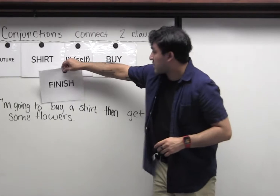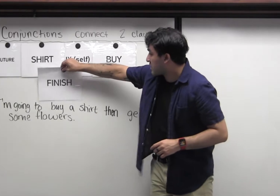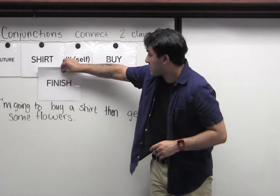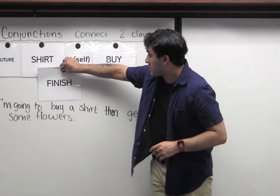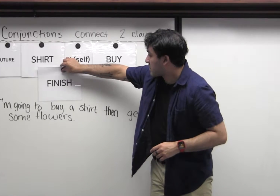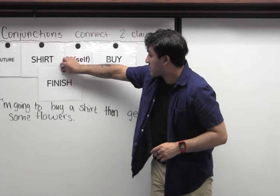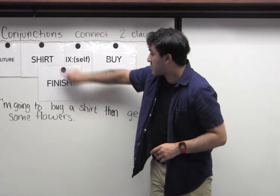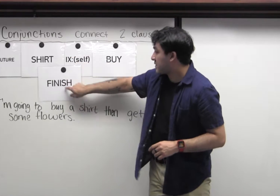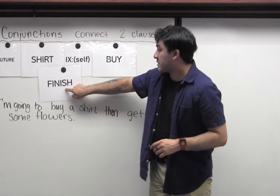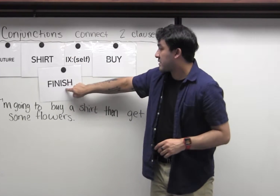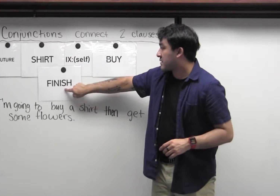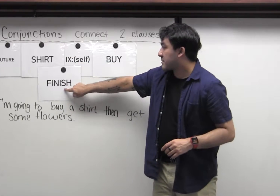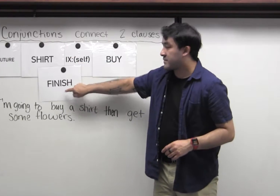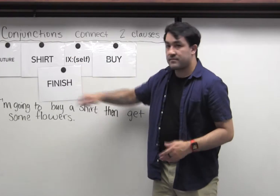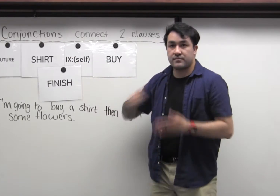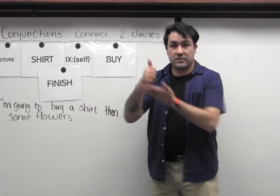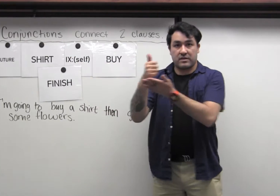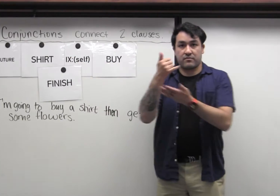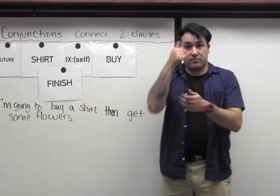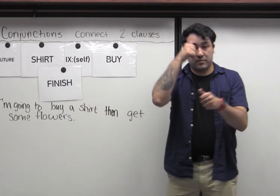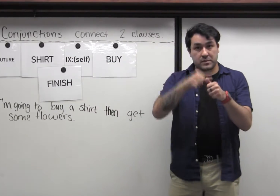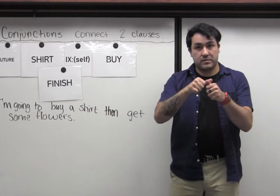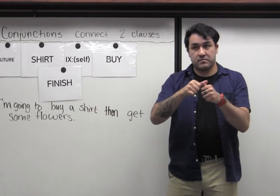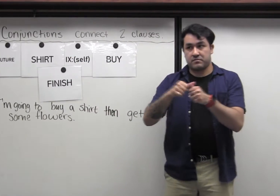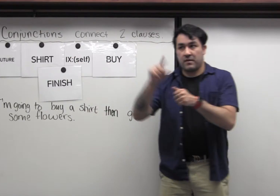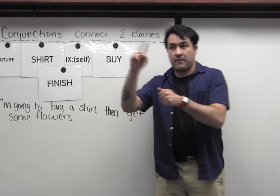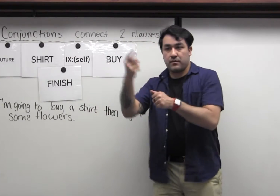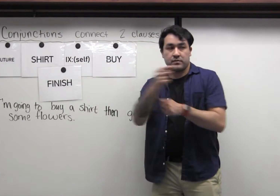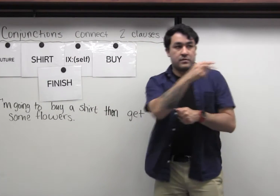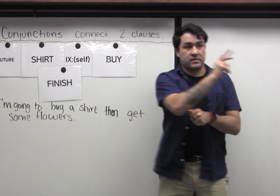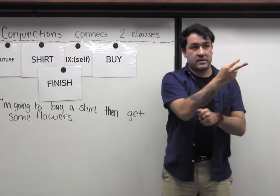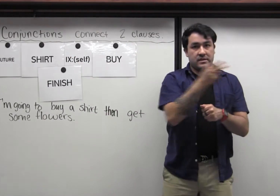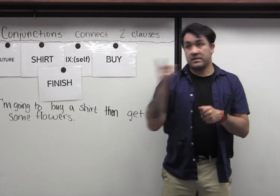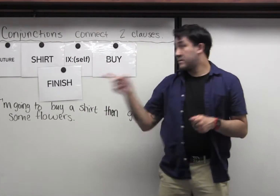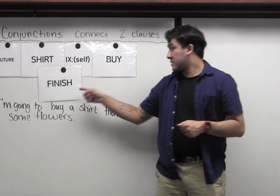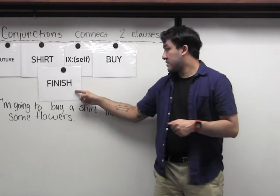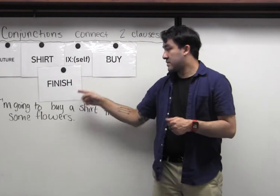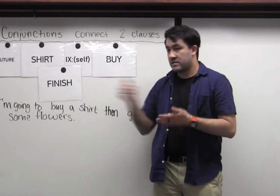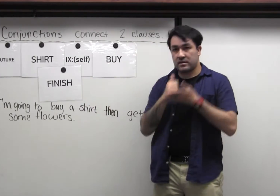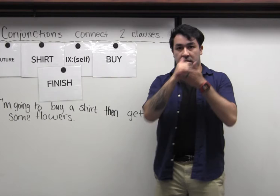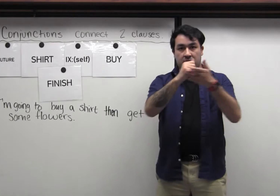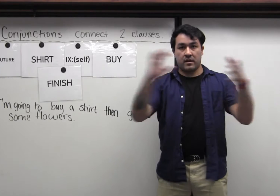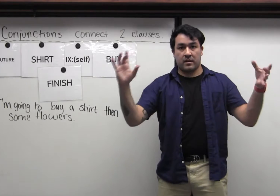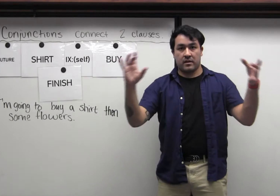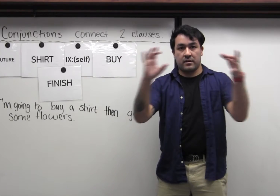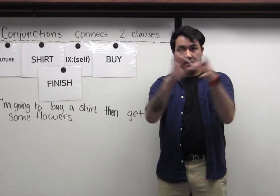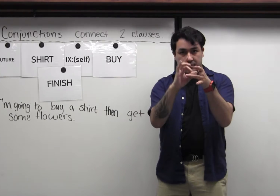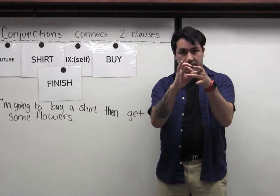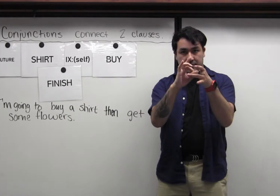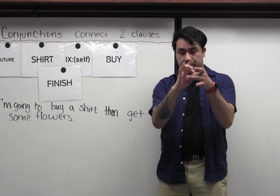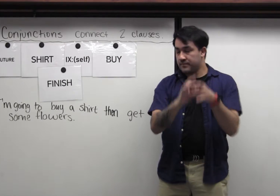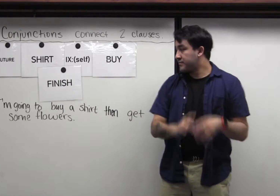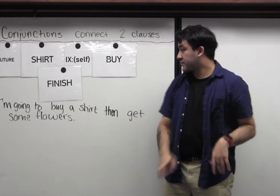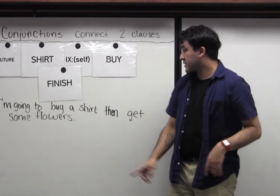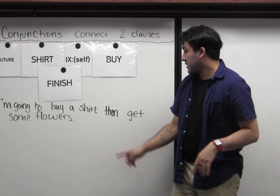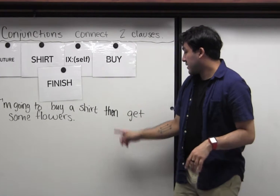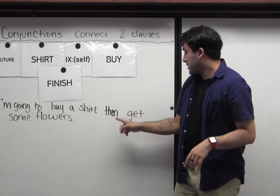the conjunction or connector. And remember that will help connect these first two, the first clause to the second